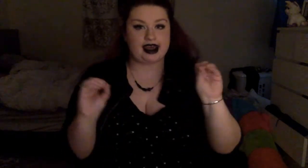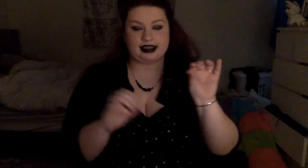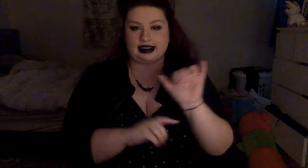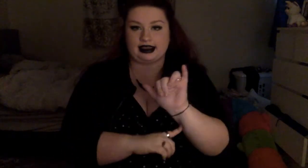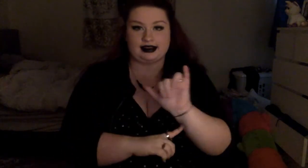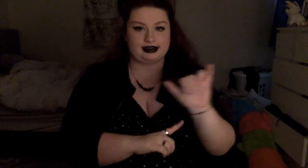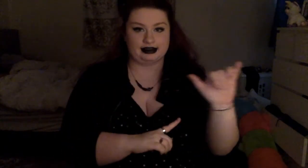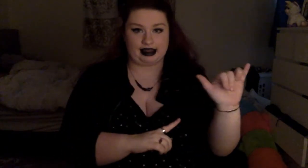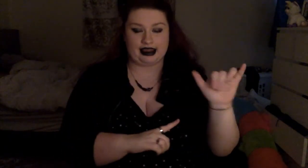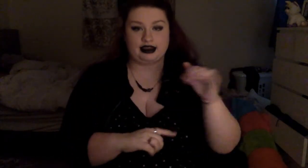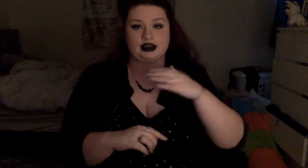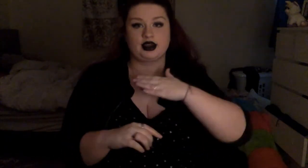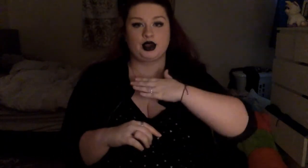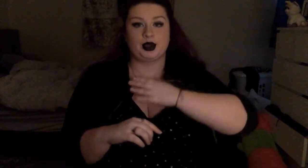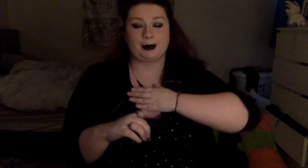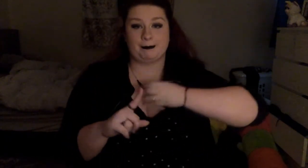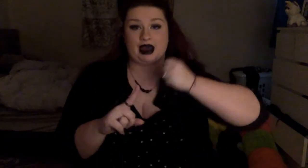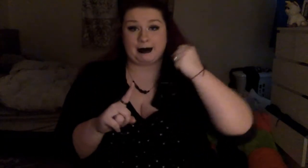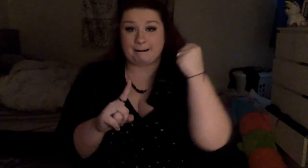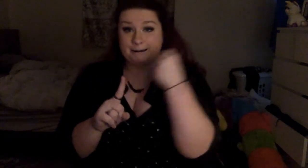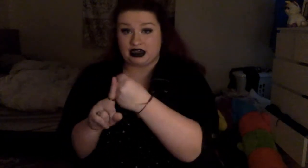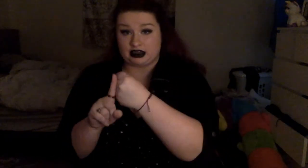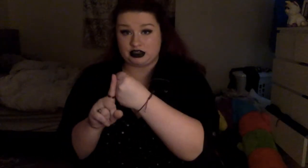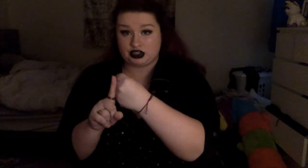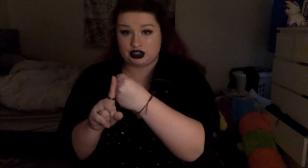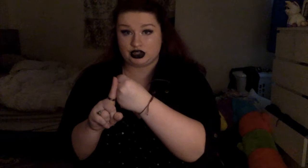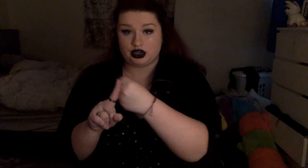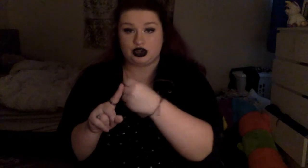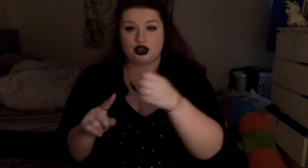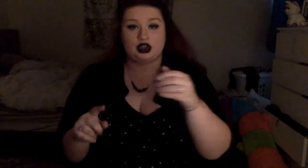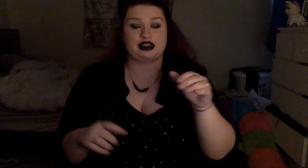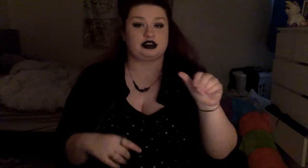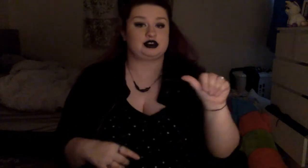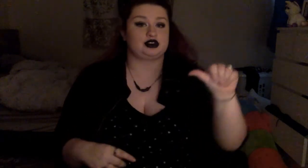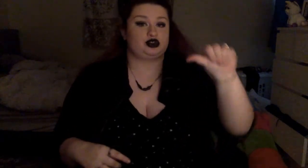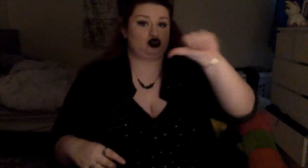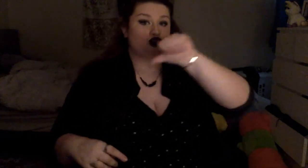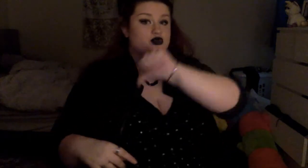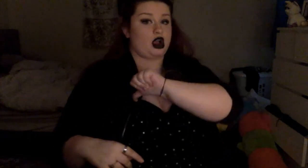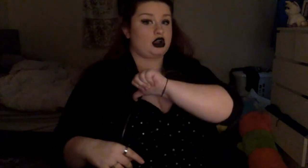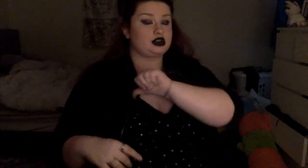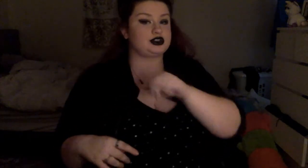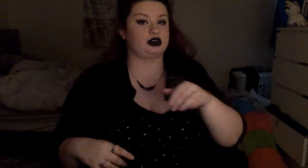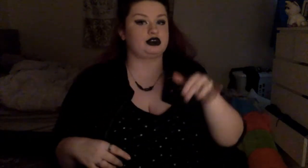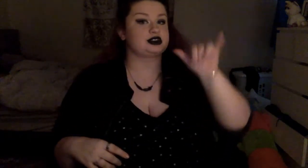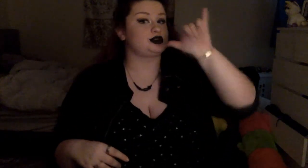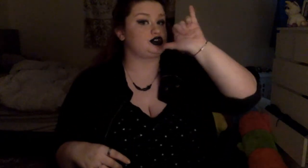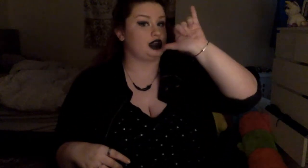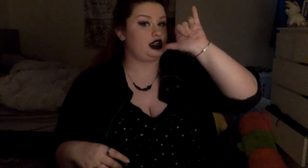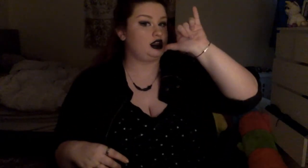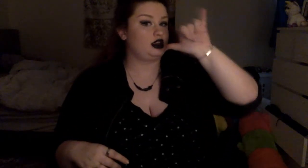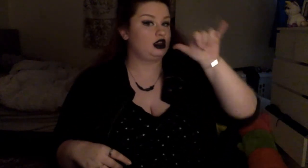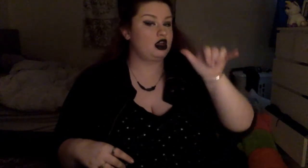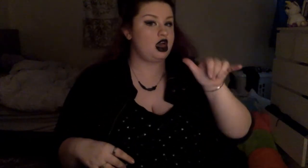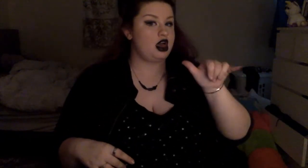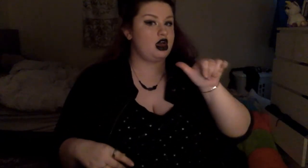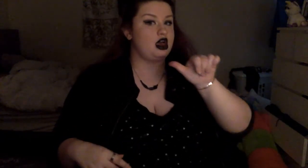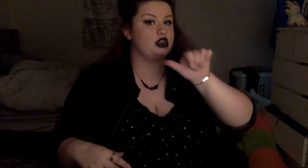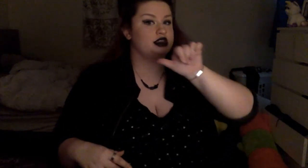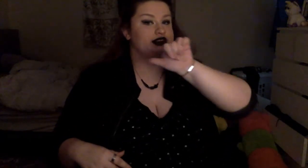nothing like my punch. And this is drunk. So, this was drinking, and this is